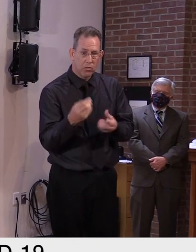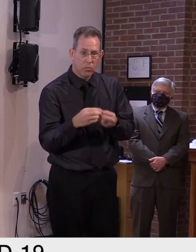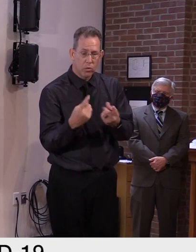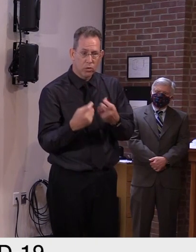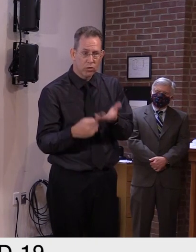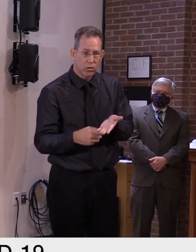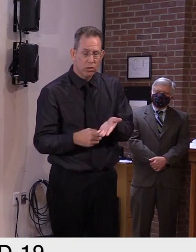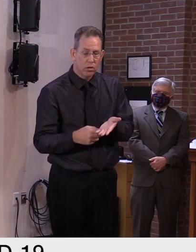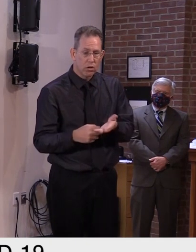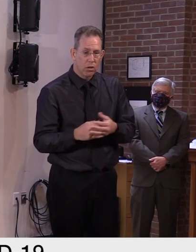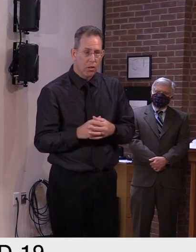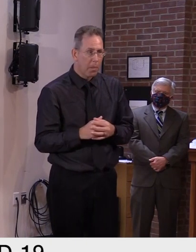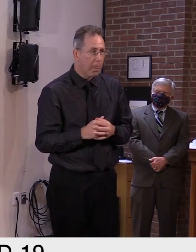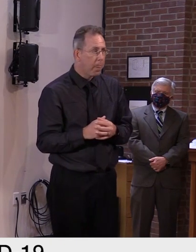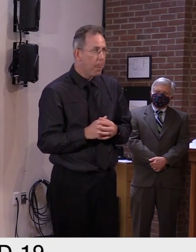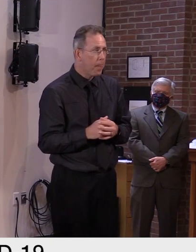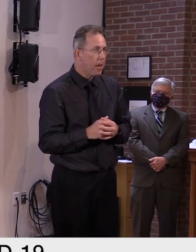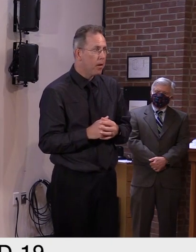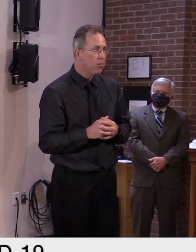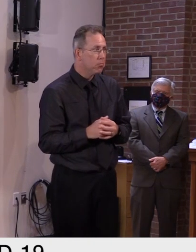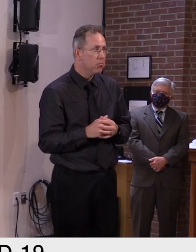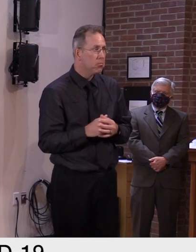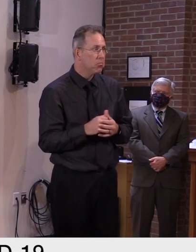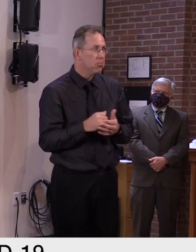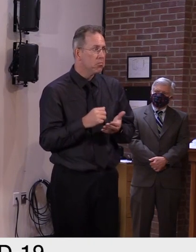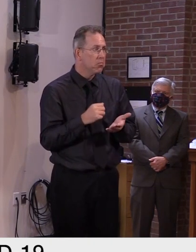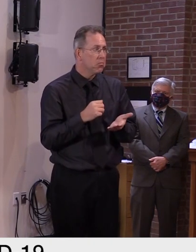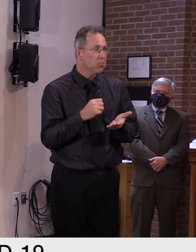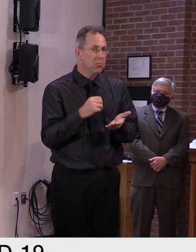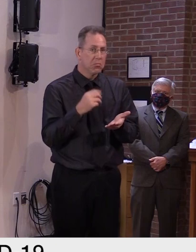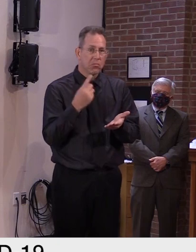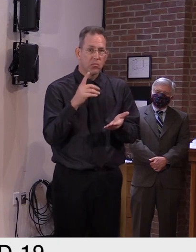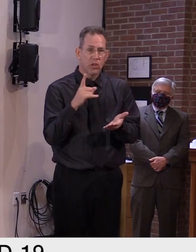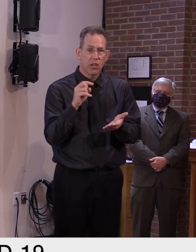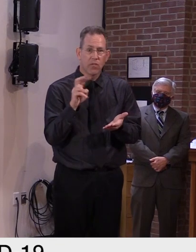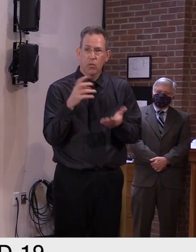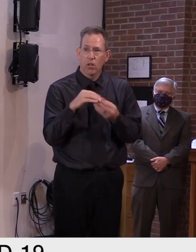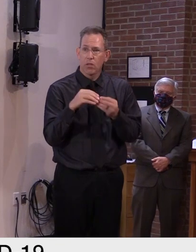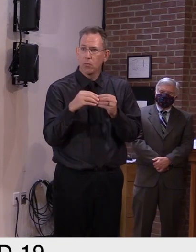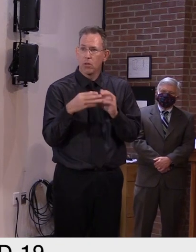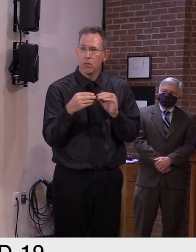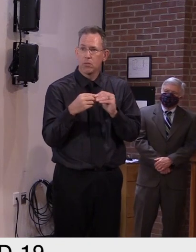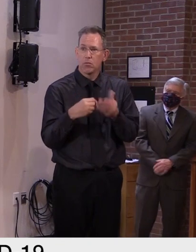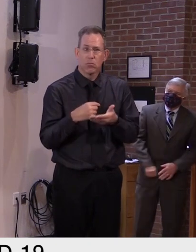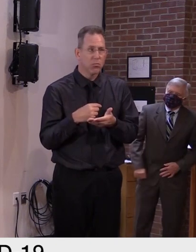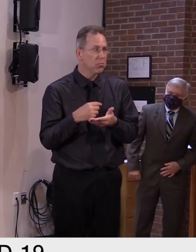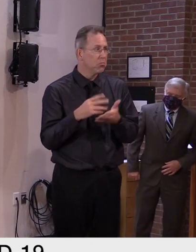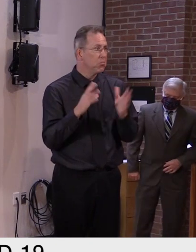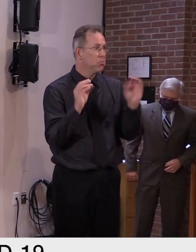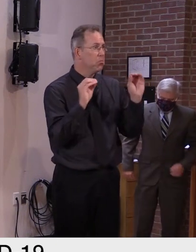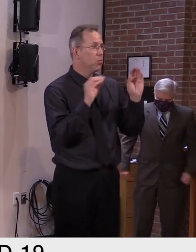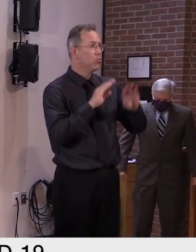I didn't know if Dr. Levine was going to chime in. I thought he was going to. He's signaling that he doesn't have anything to add.